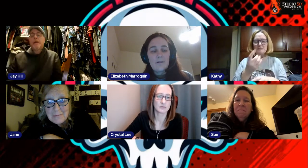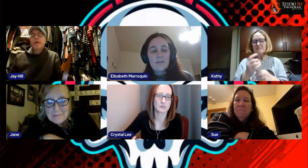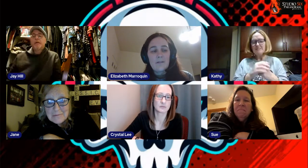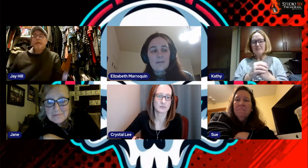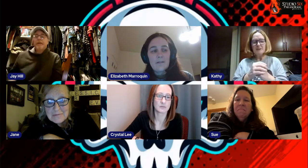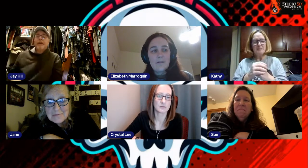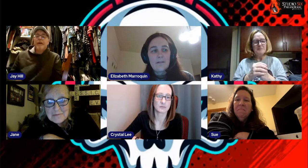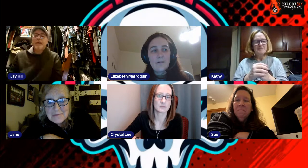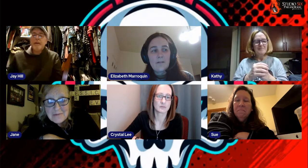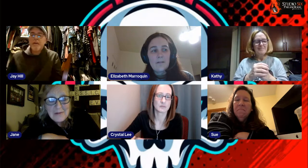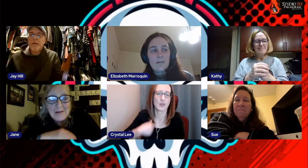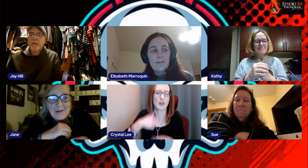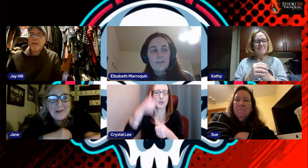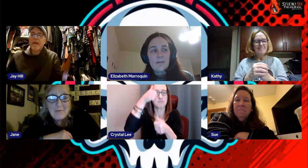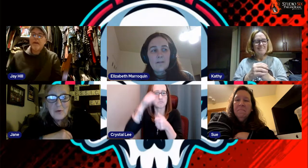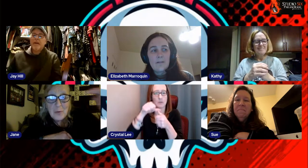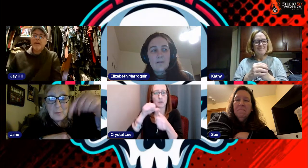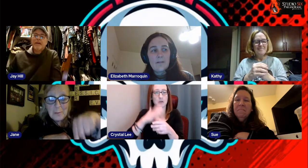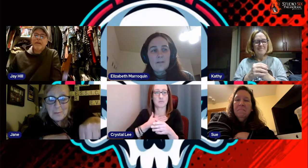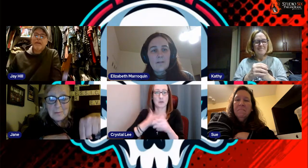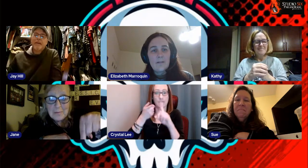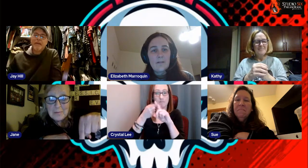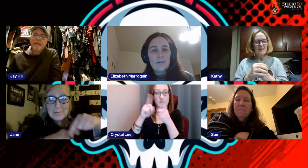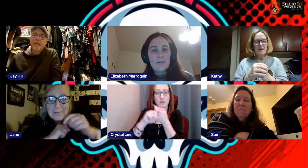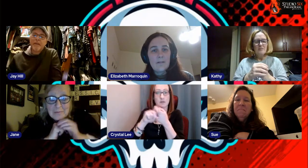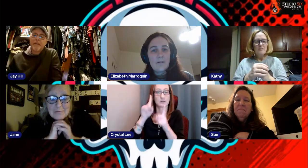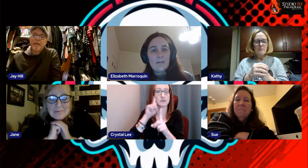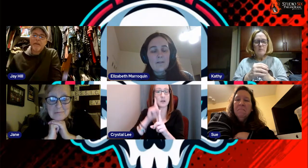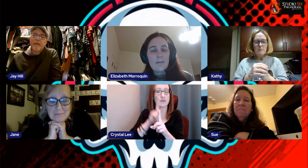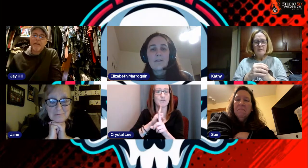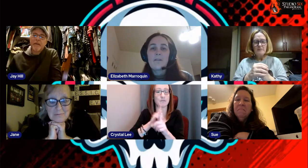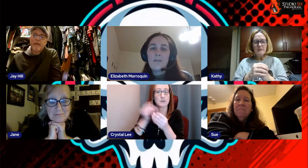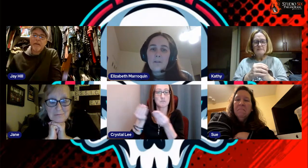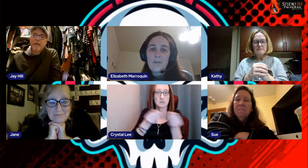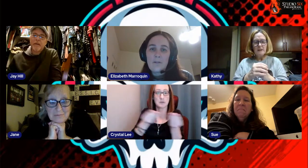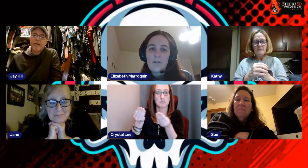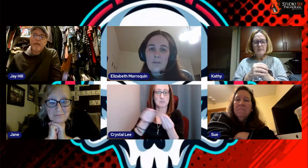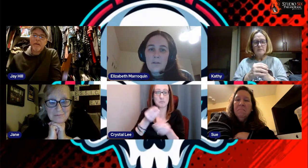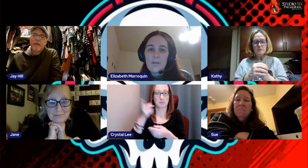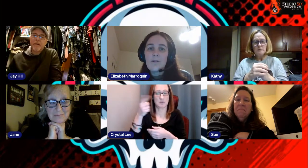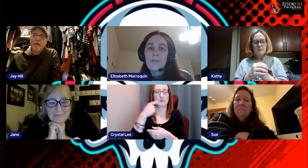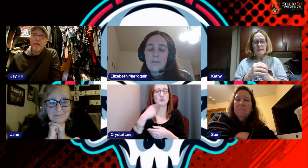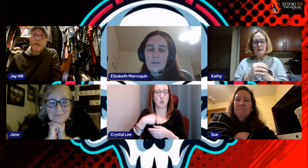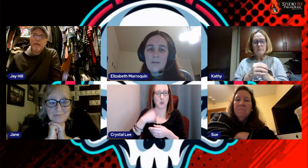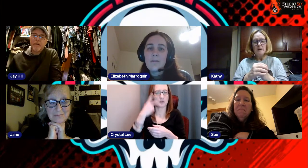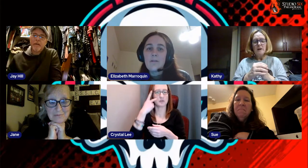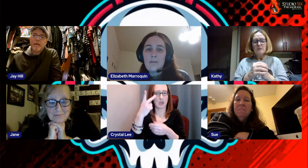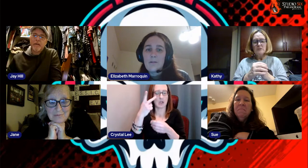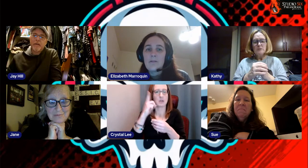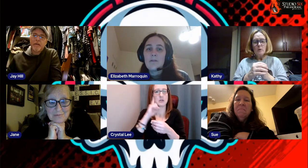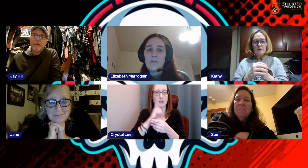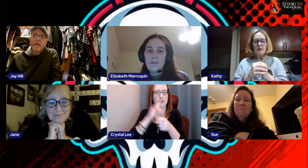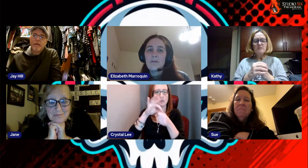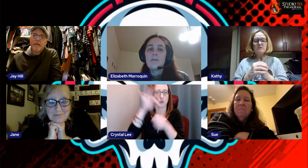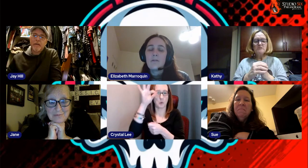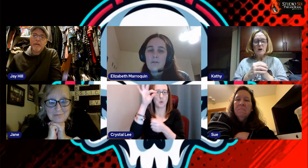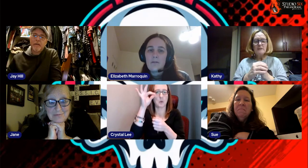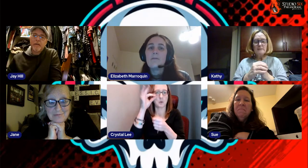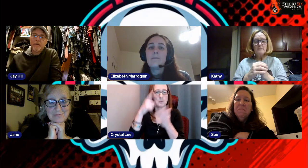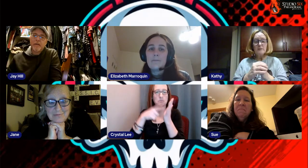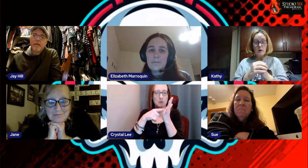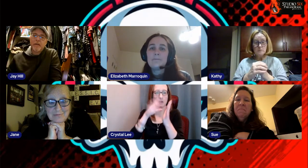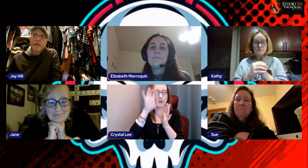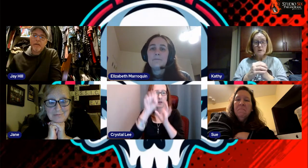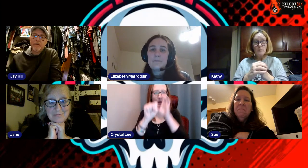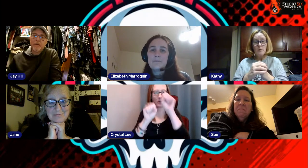That'd be interesting too. Right. Do you remember my friend, deaf friend who's the medium? She told me that she saw a